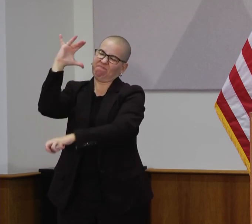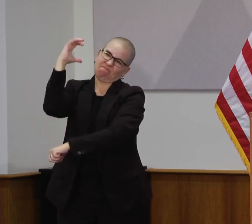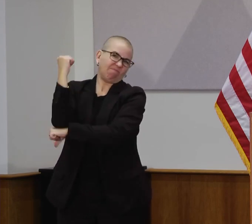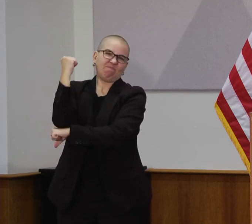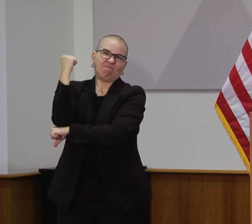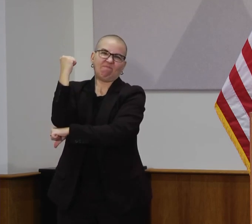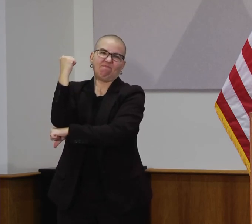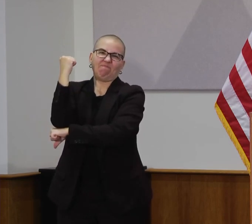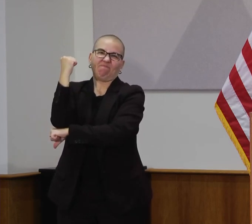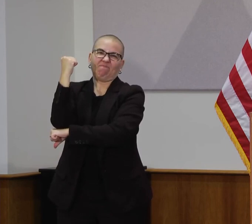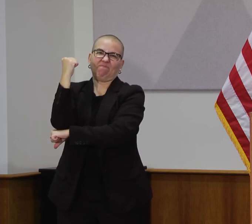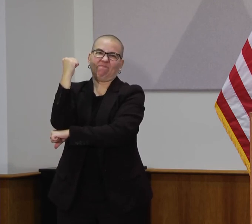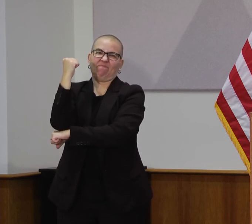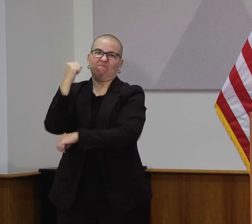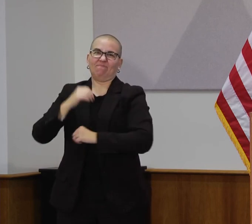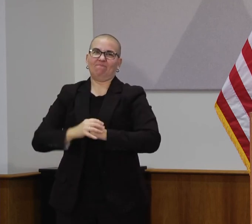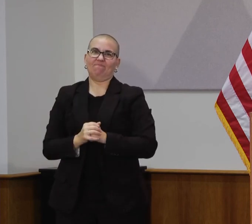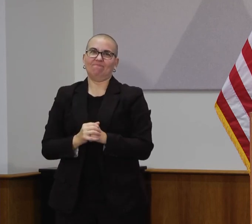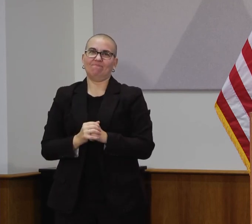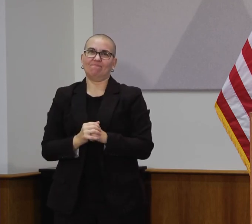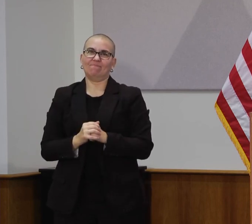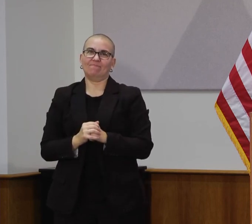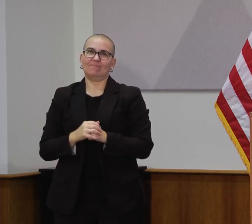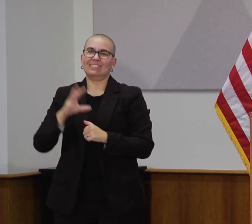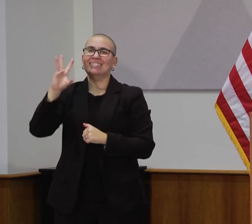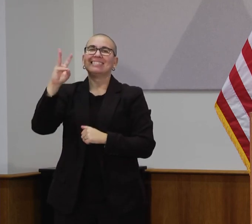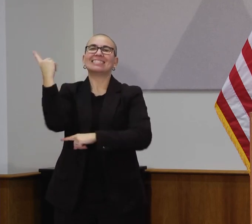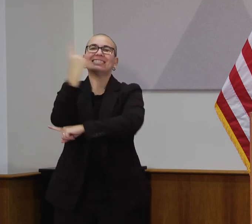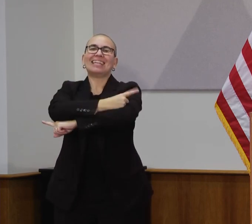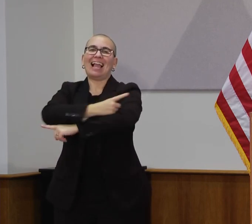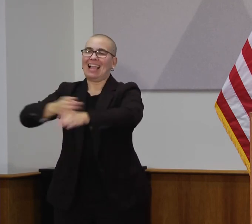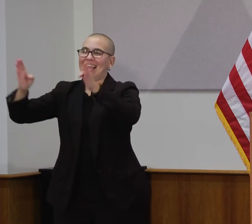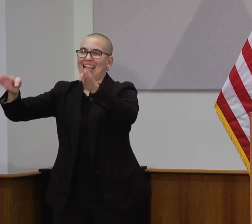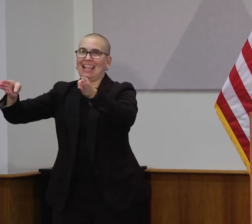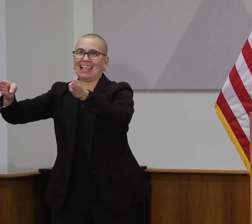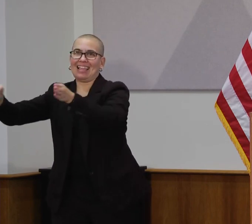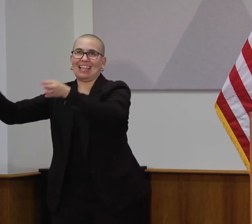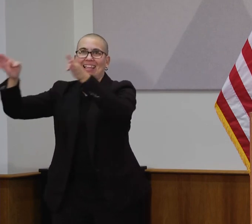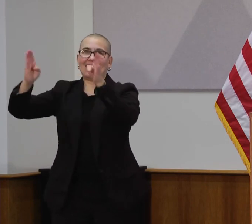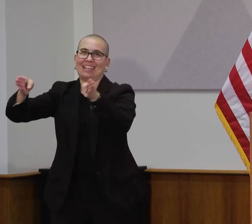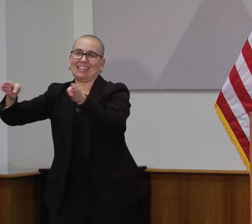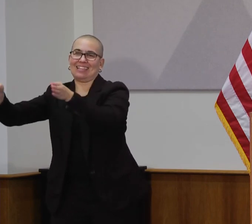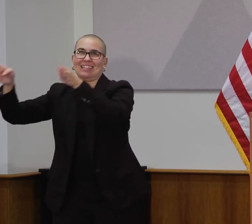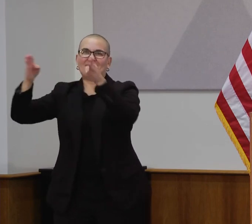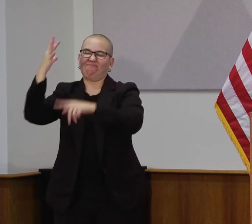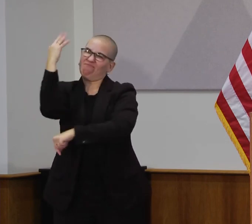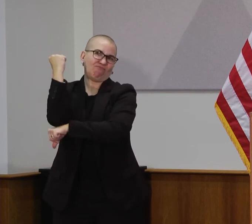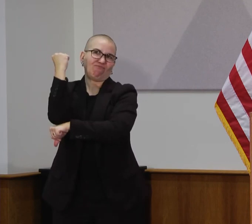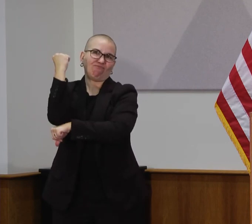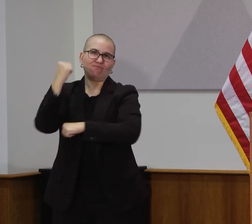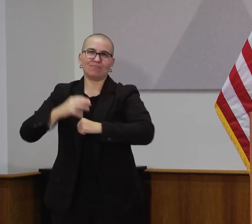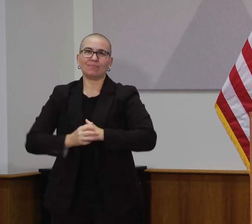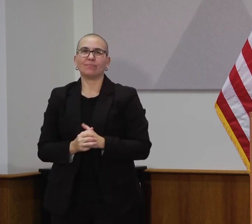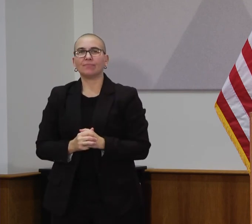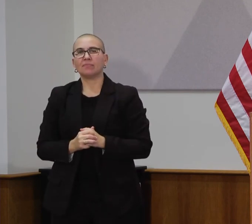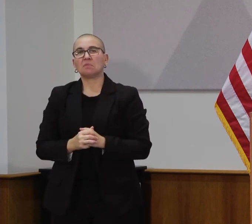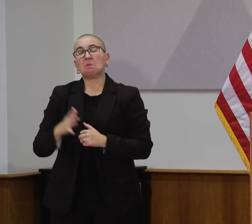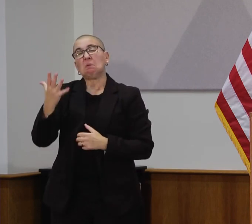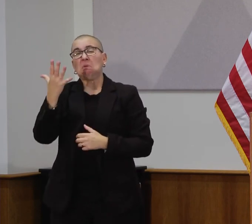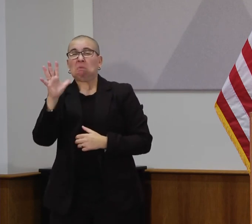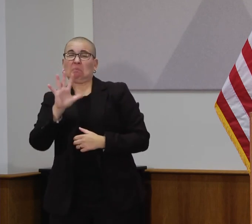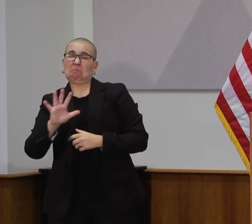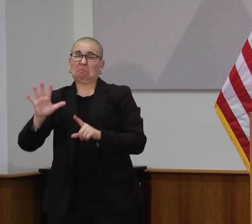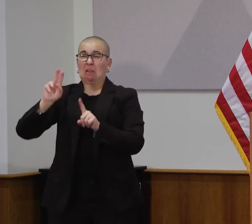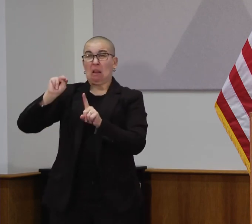first 100,000, which took us 29 weeks to hit. Now, we estimated on November